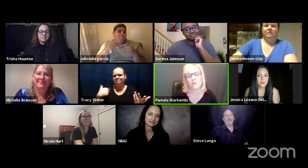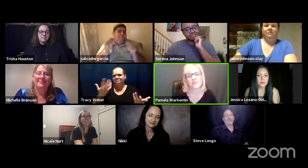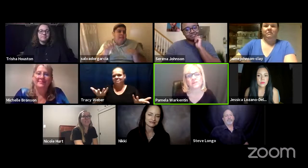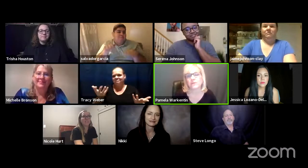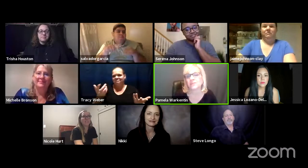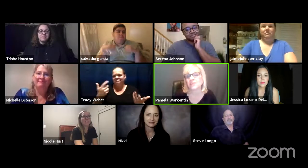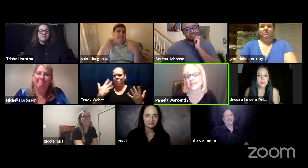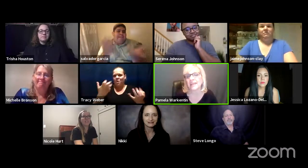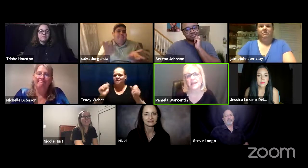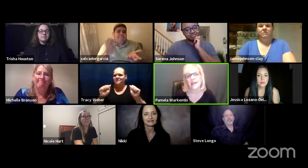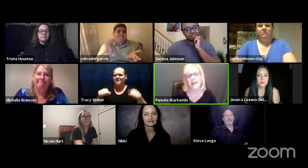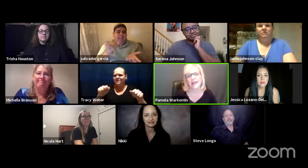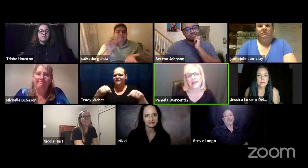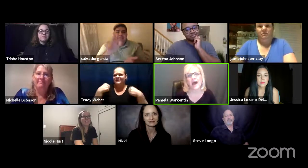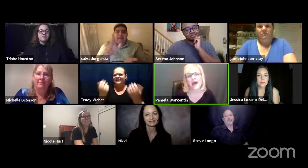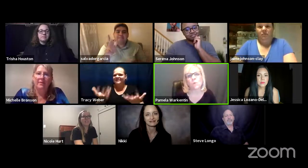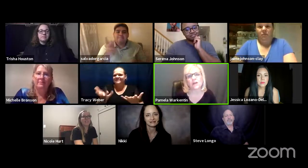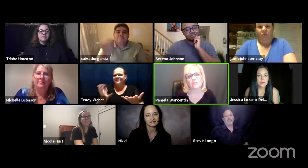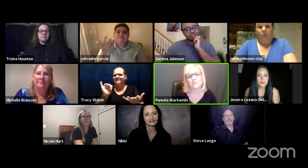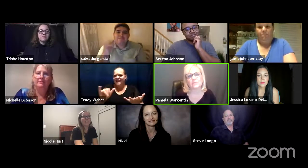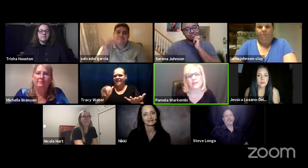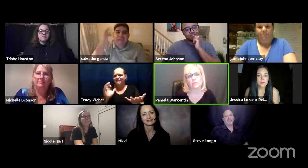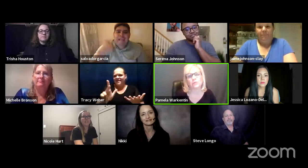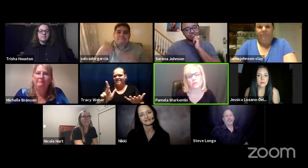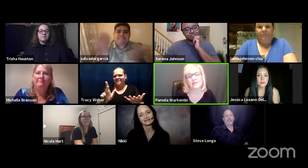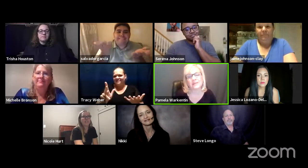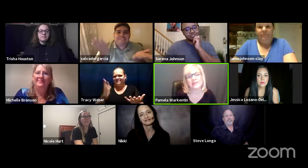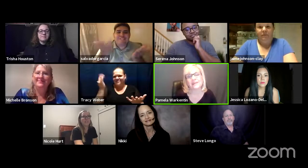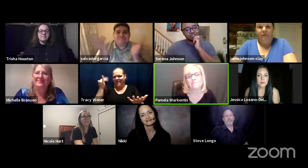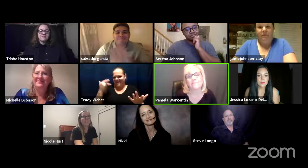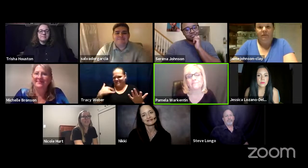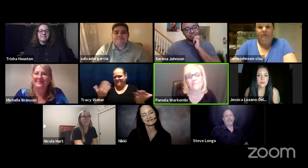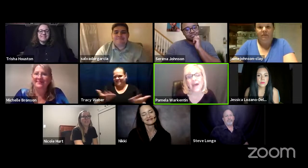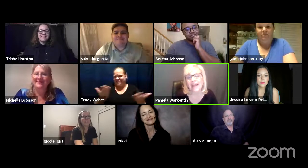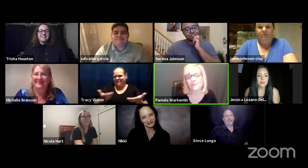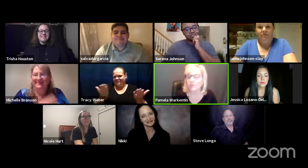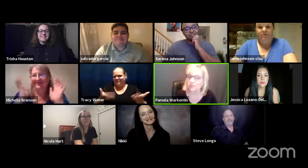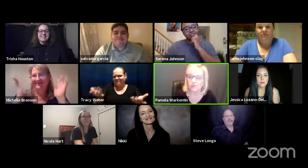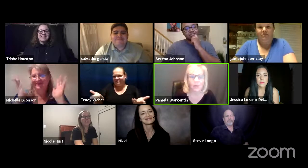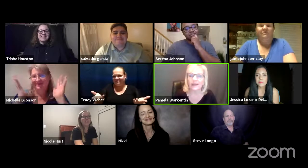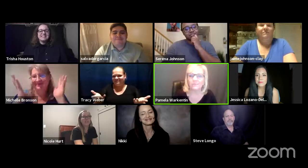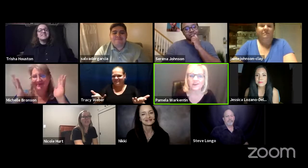want diversity, and I want to be able to give back, which is why I'm here.